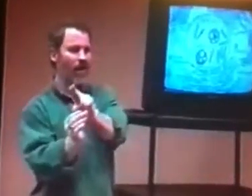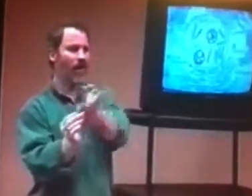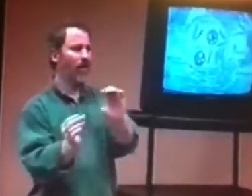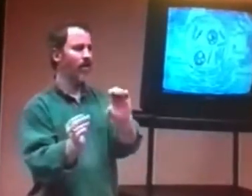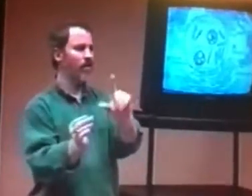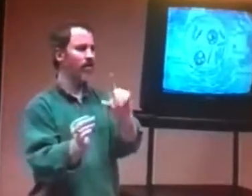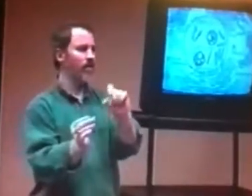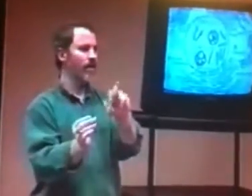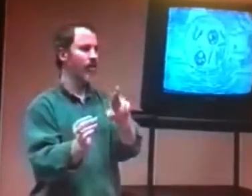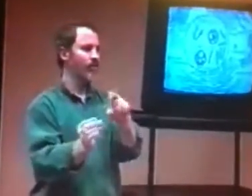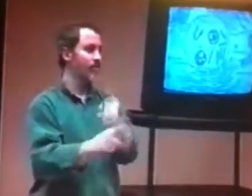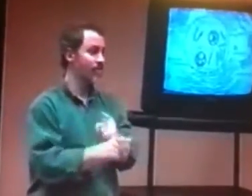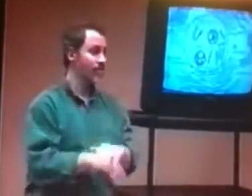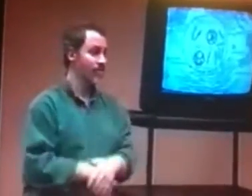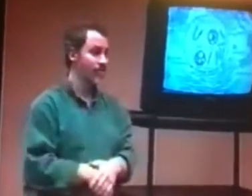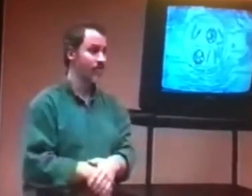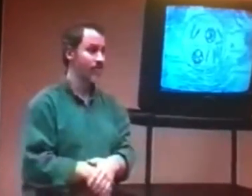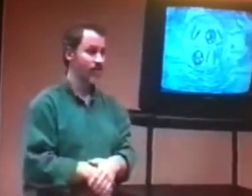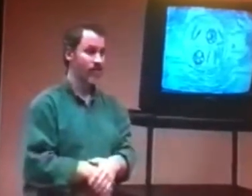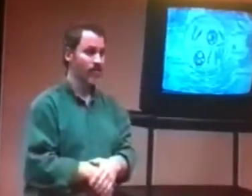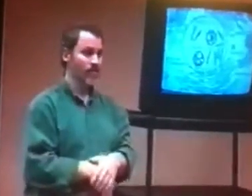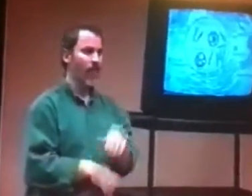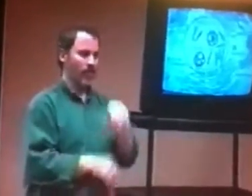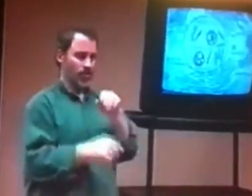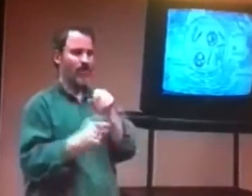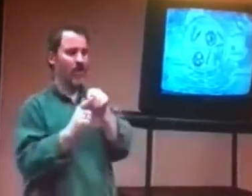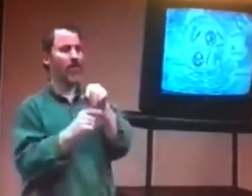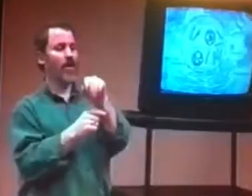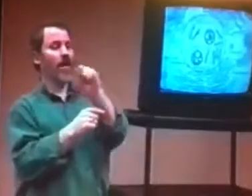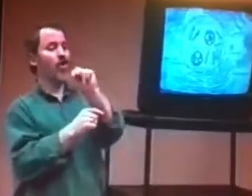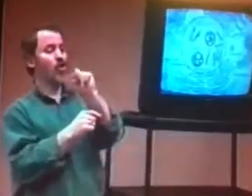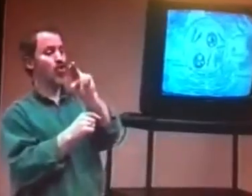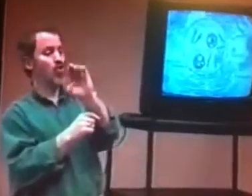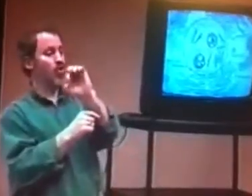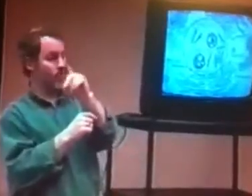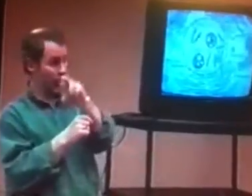Nuclear is fine. It's just like nucleus, but it's going to be a little different.